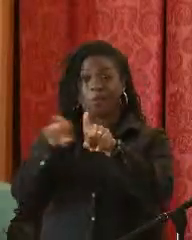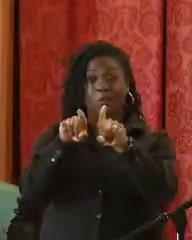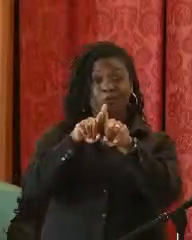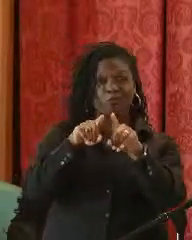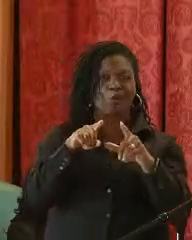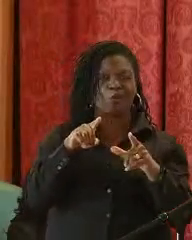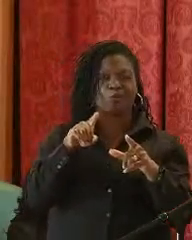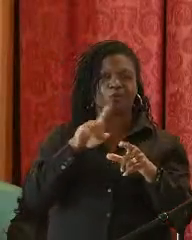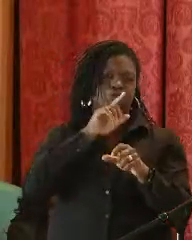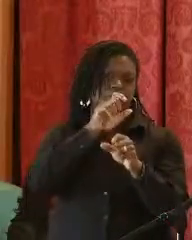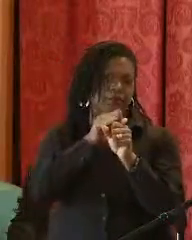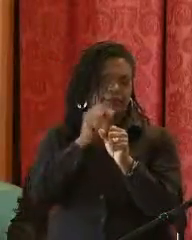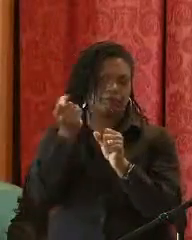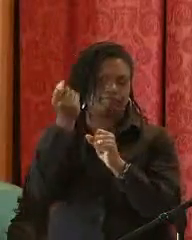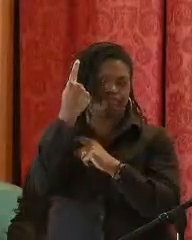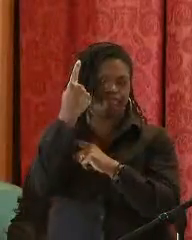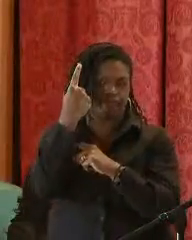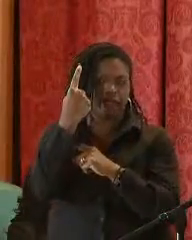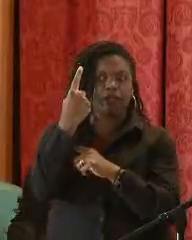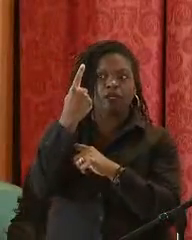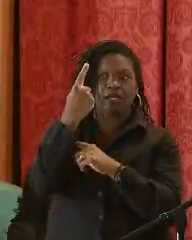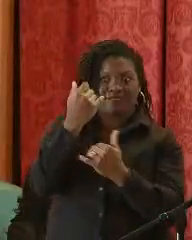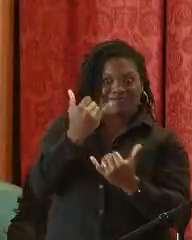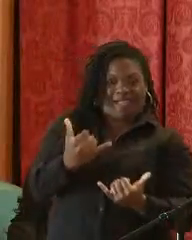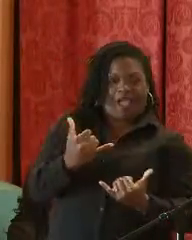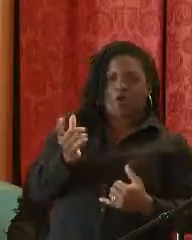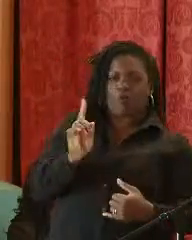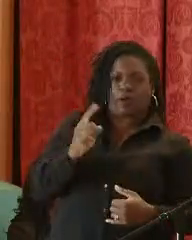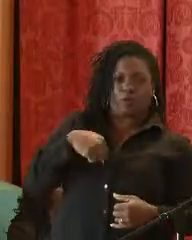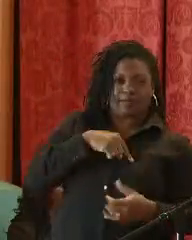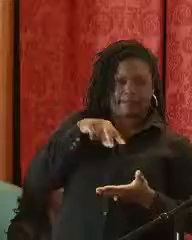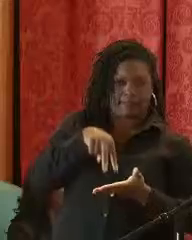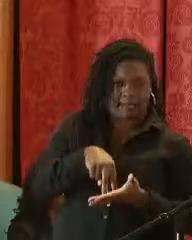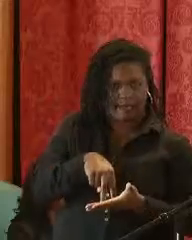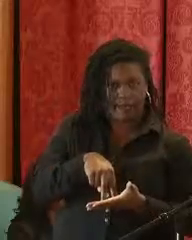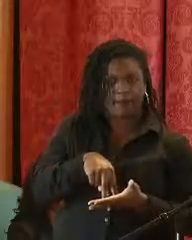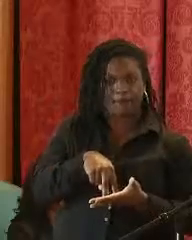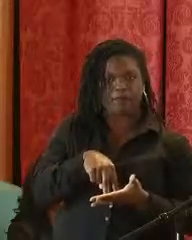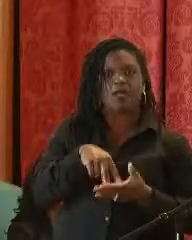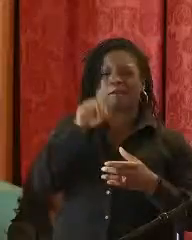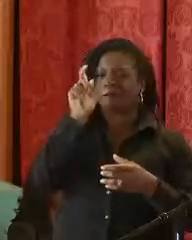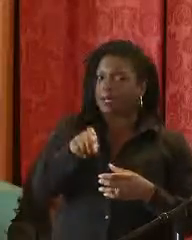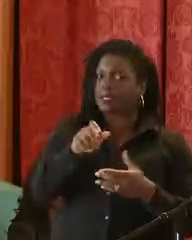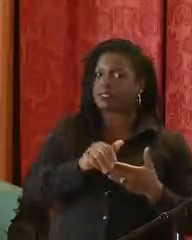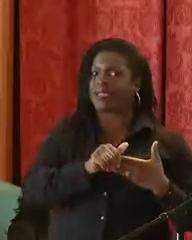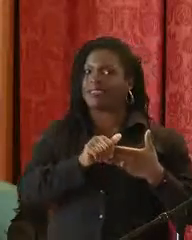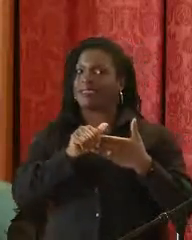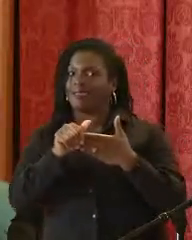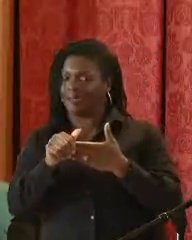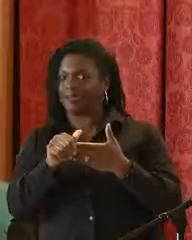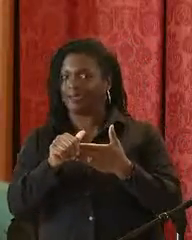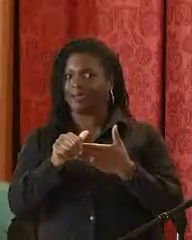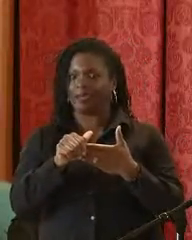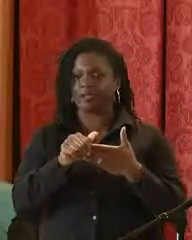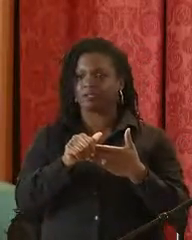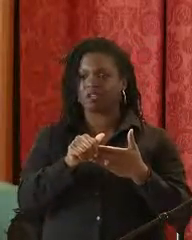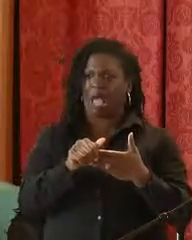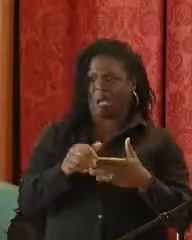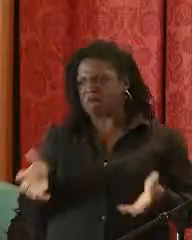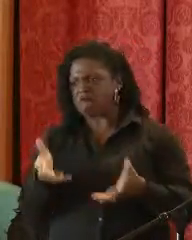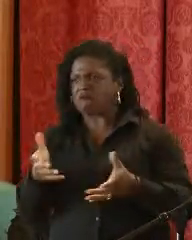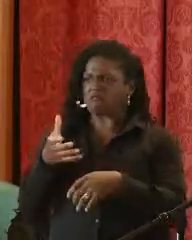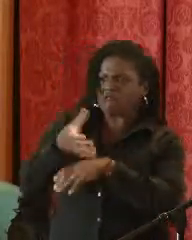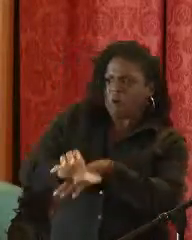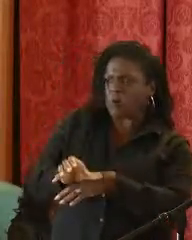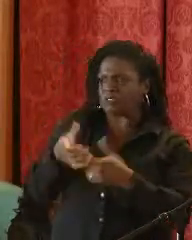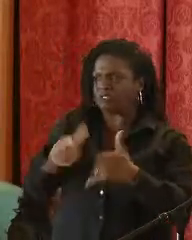a fundamental understanding of the need to lead rather than to push people down the road to more effective services